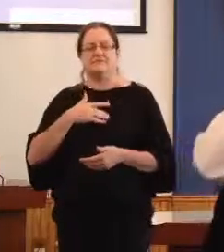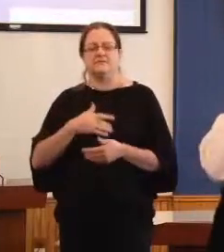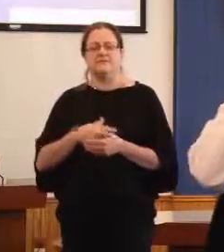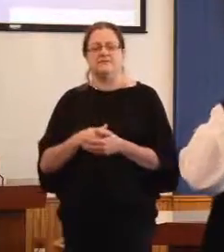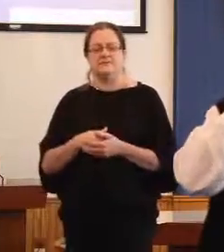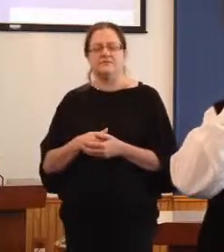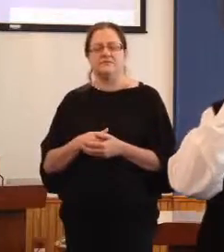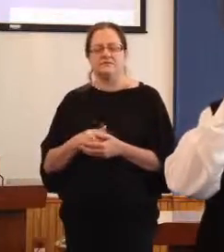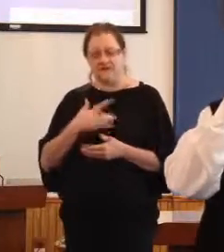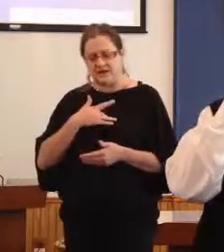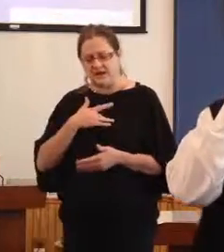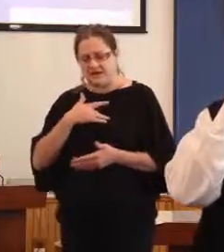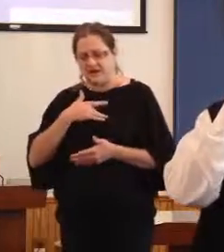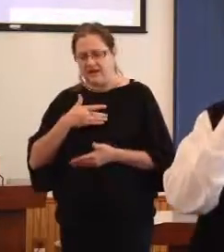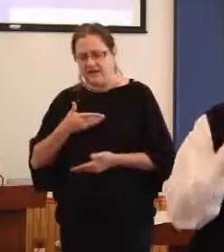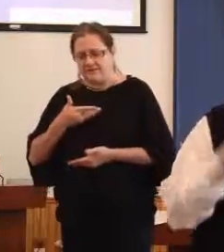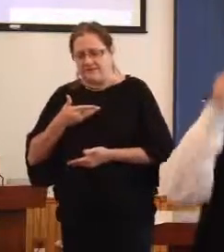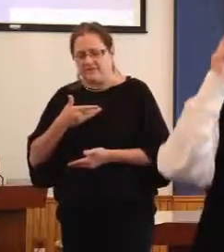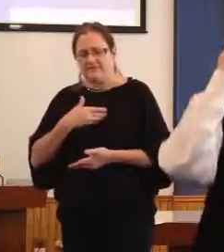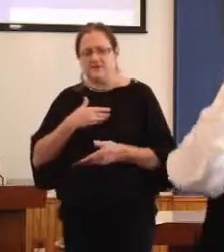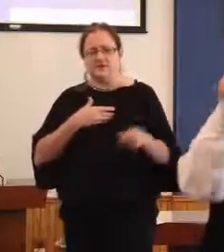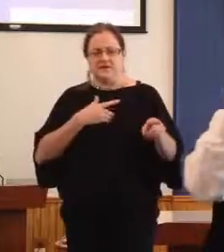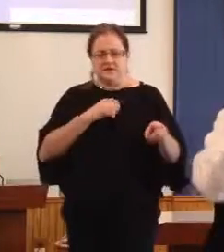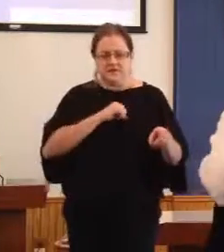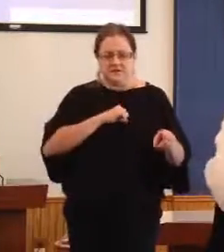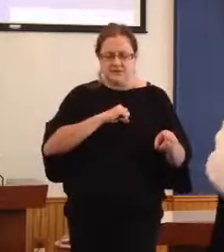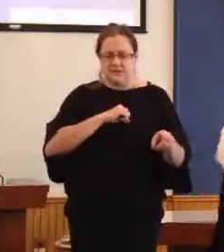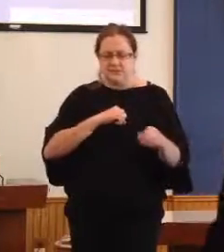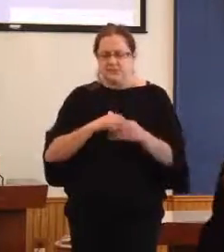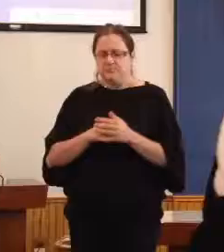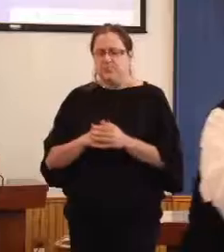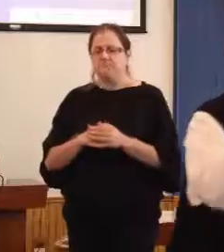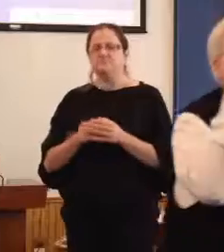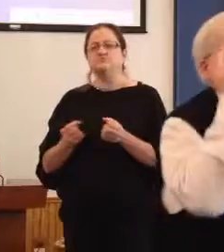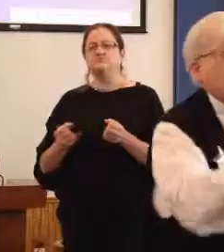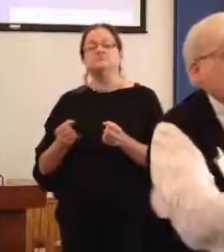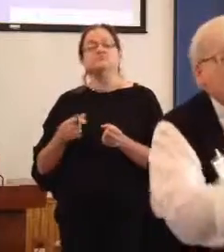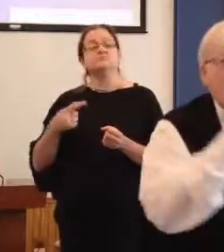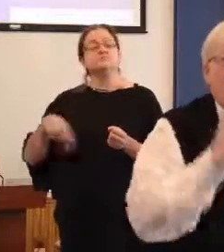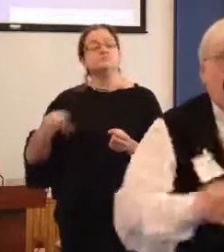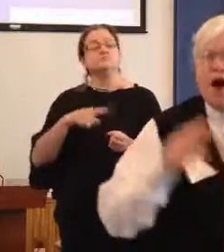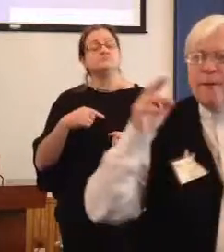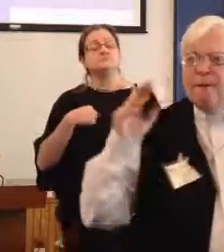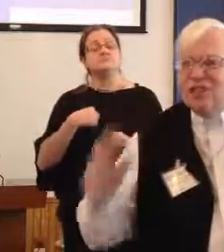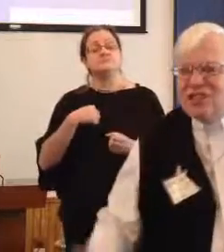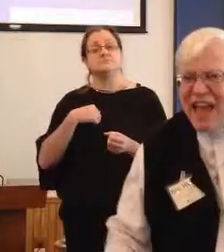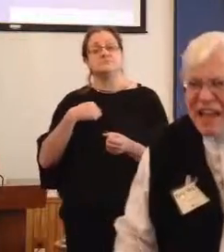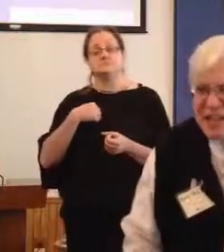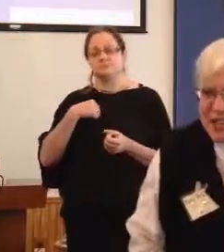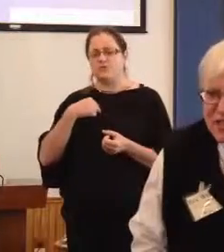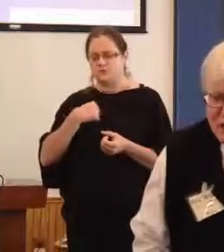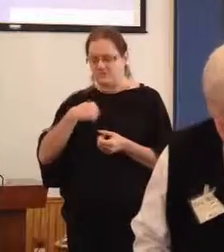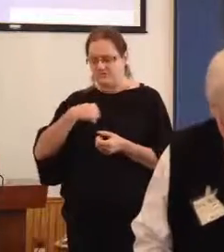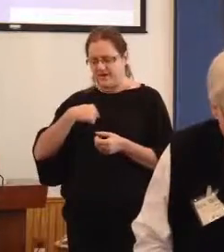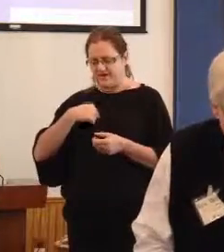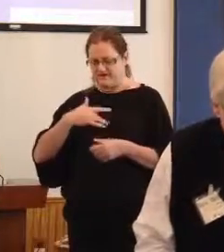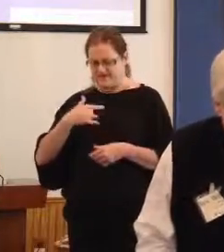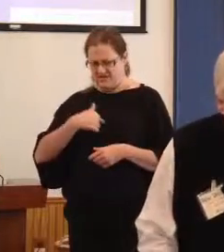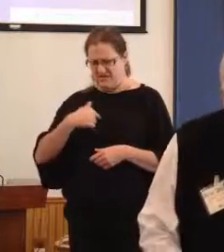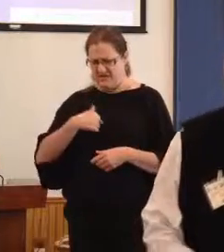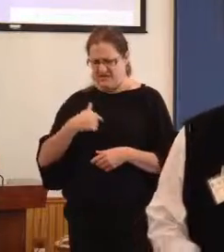You know, excuse me, many of us believe that we are mistakes,